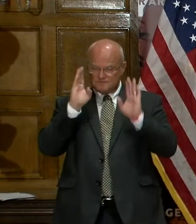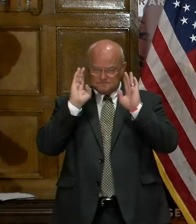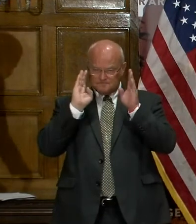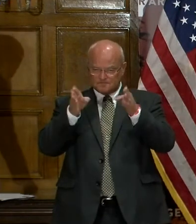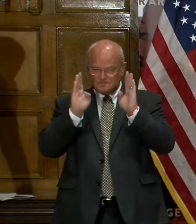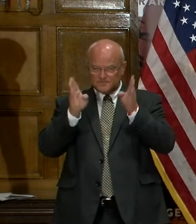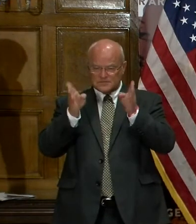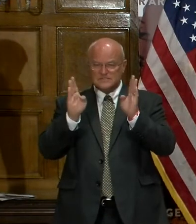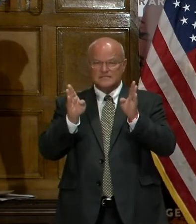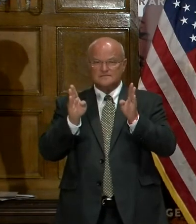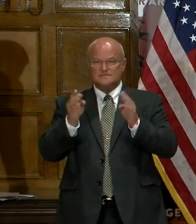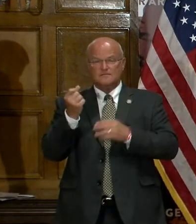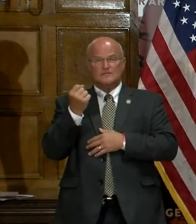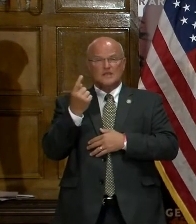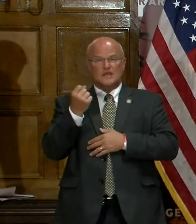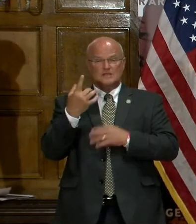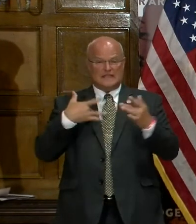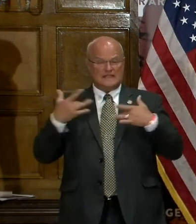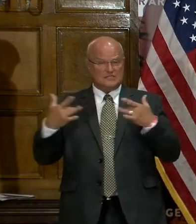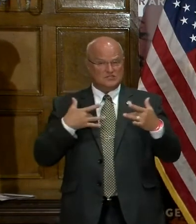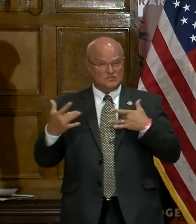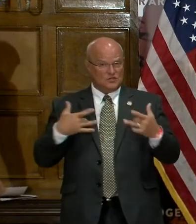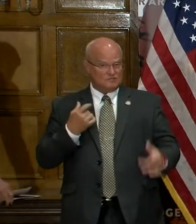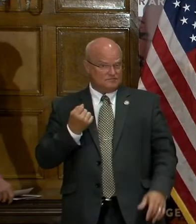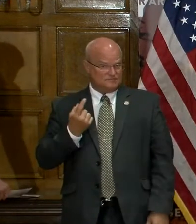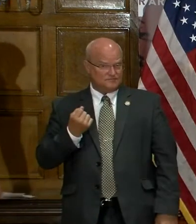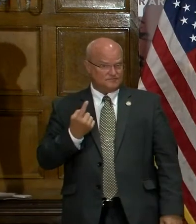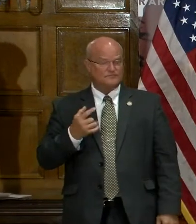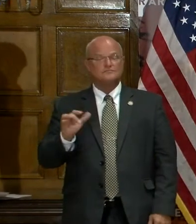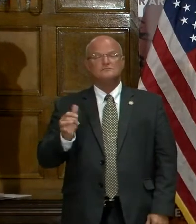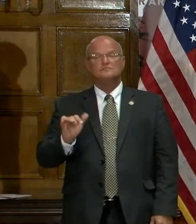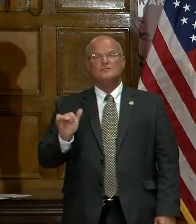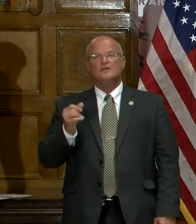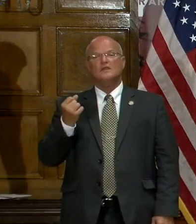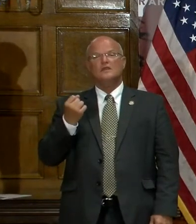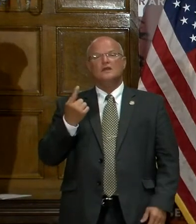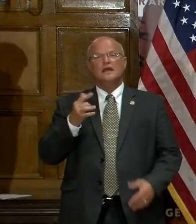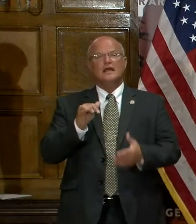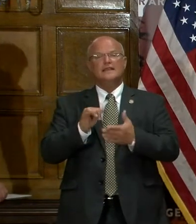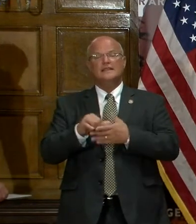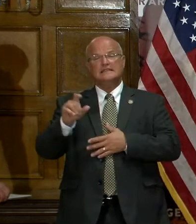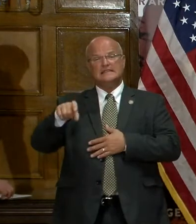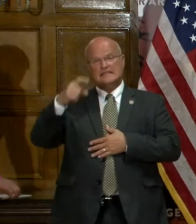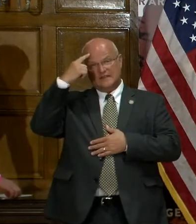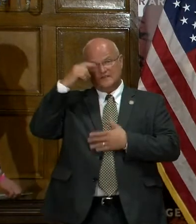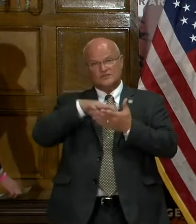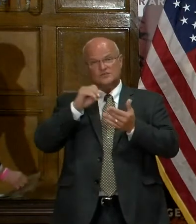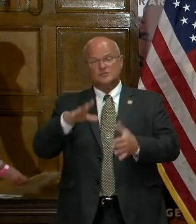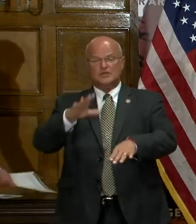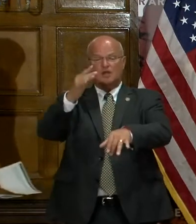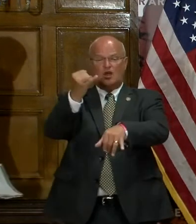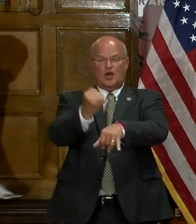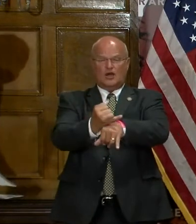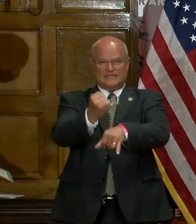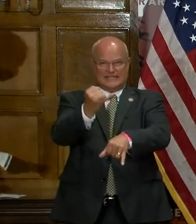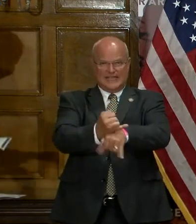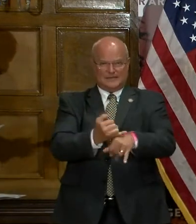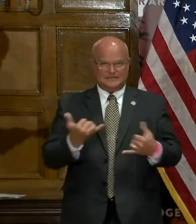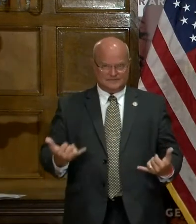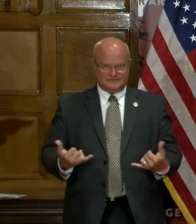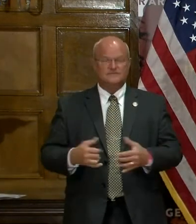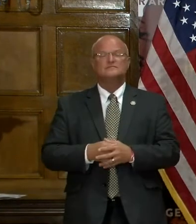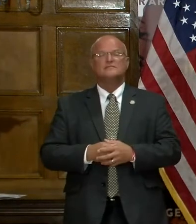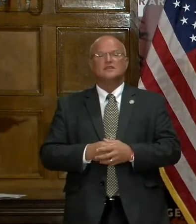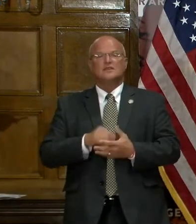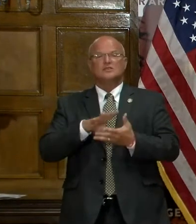We understand the concern that's out there, and we also understand that there is a need for students to be on campus. There